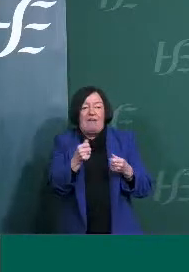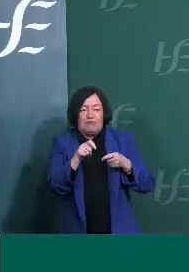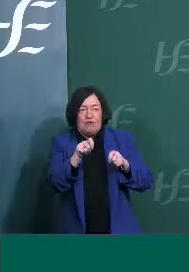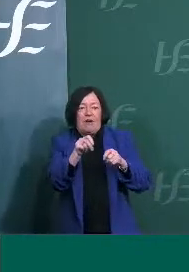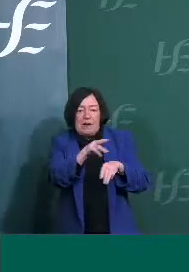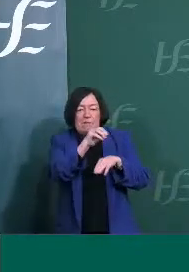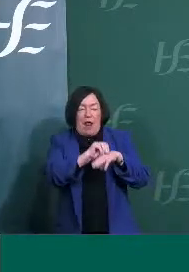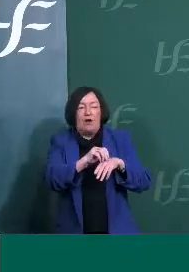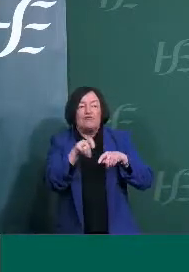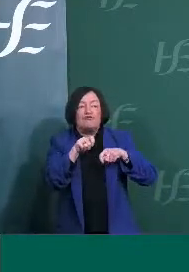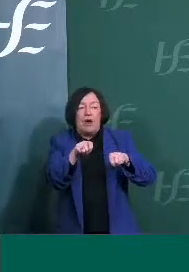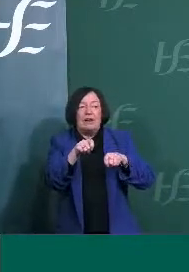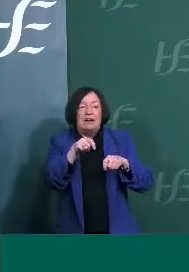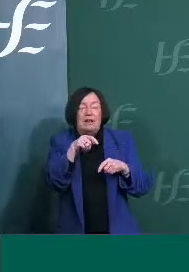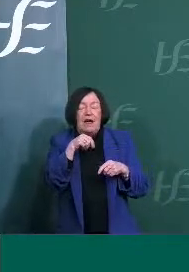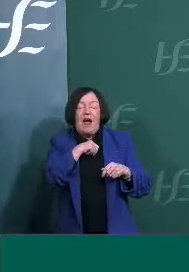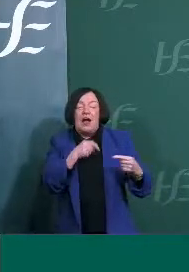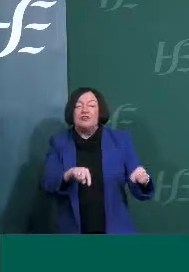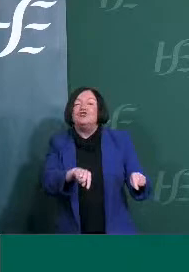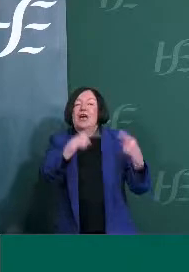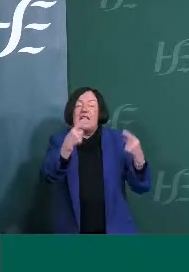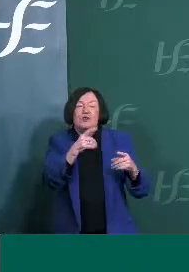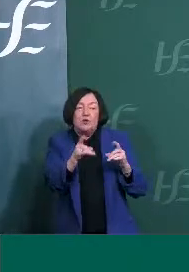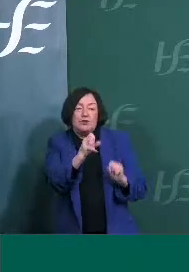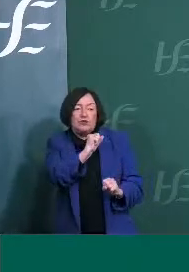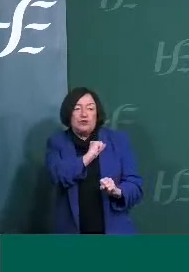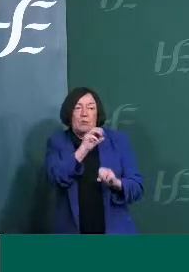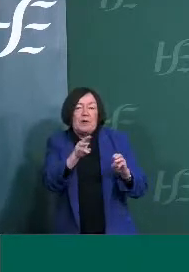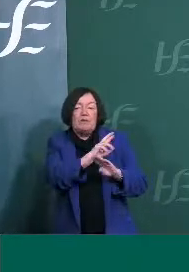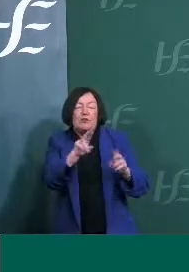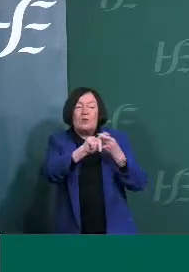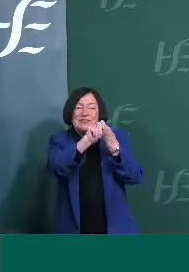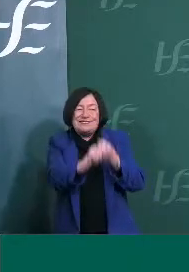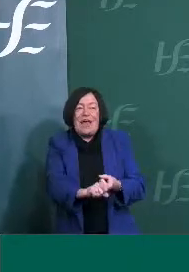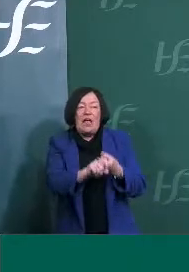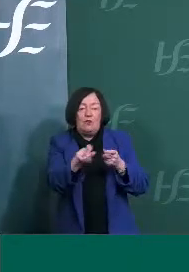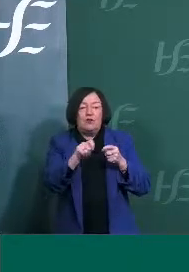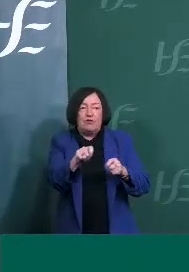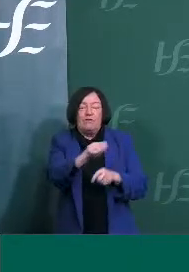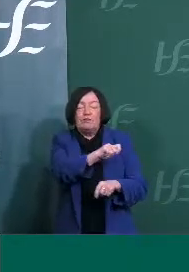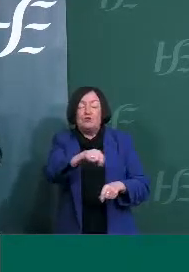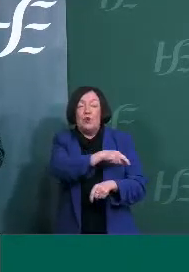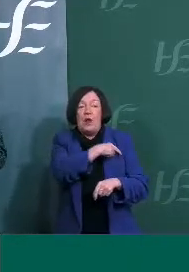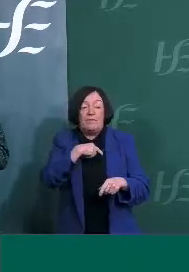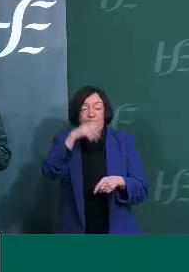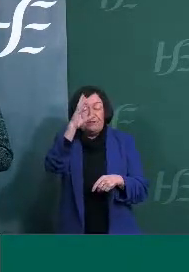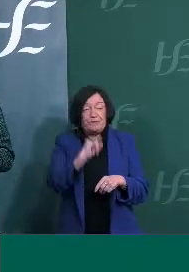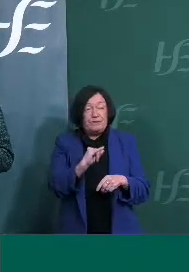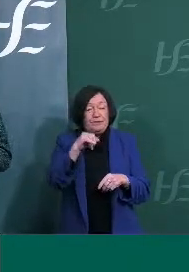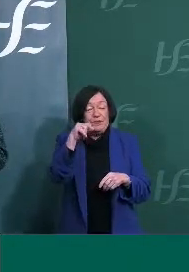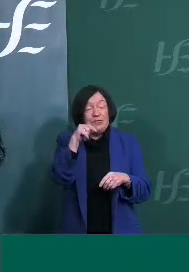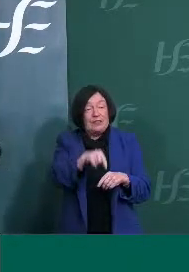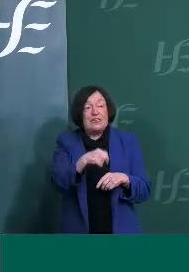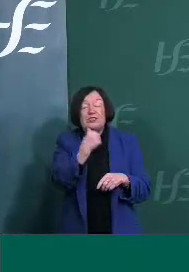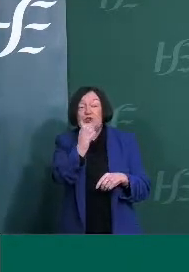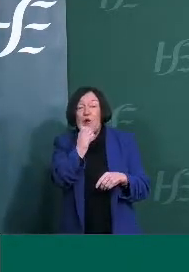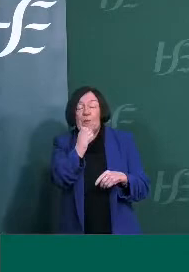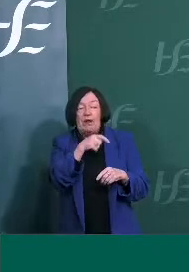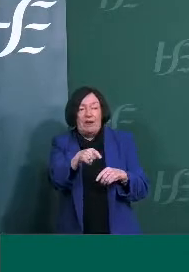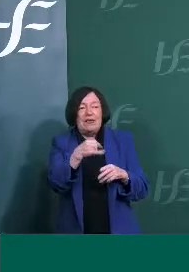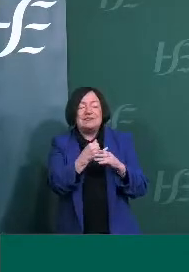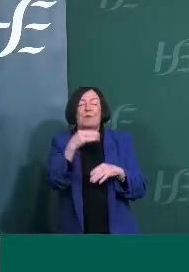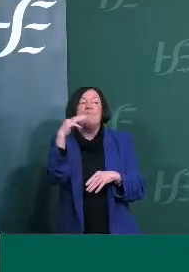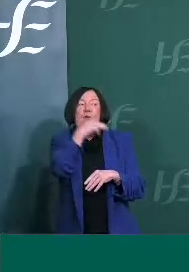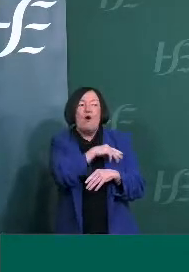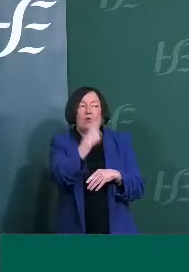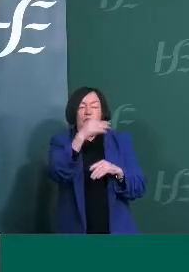people on trolleys. Our challenge is to ensure that people don't stay on those trolleys for too long, and that's why this patient experience metric is actually a very